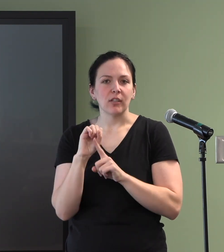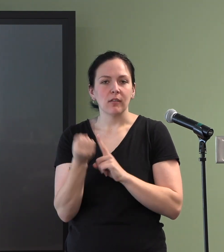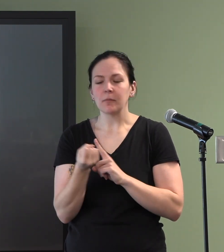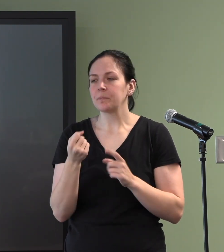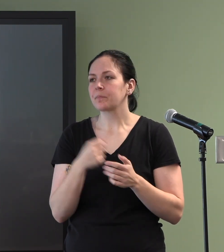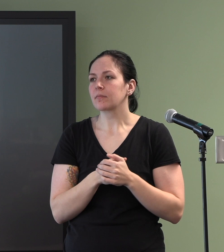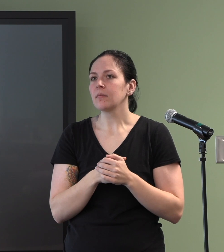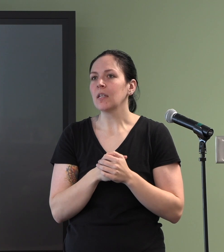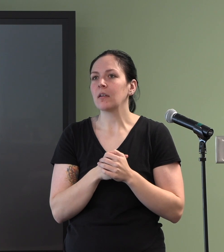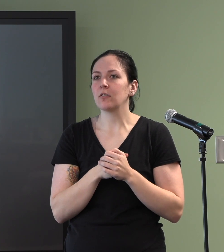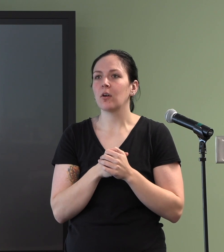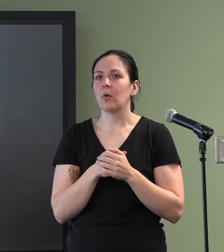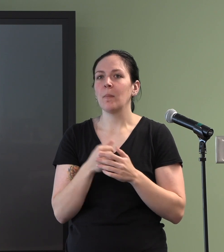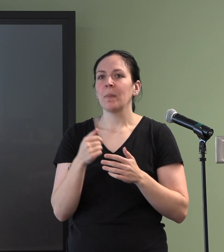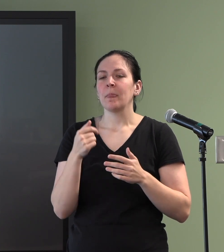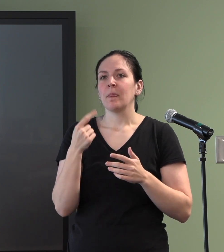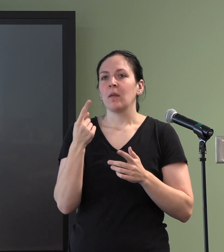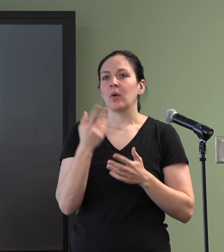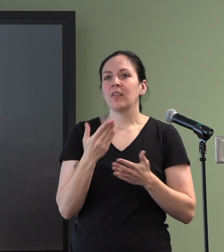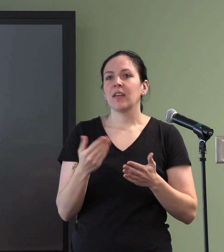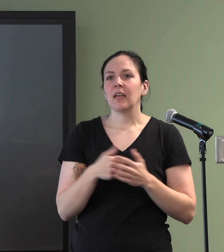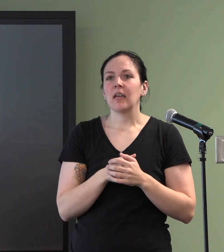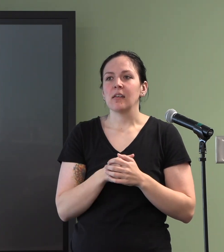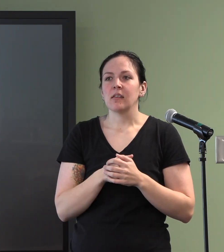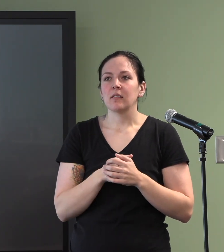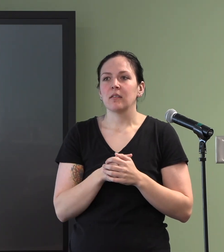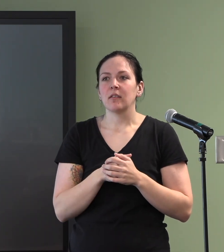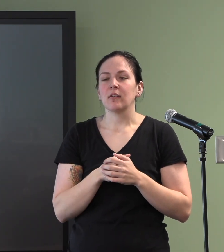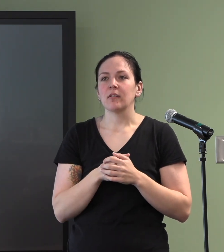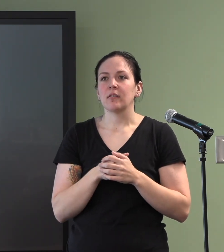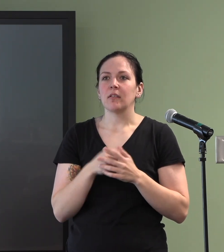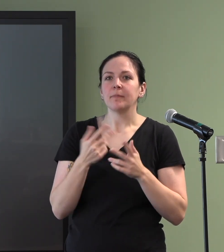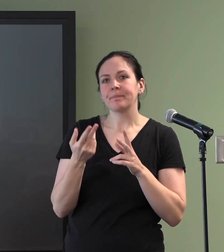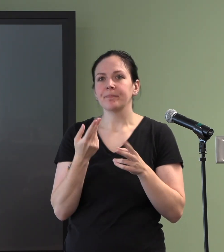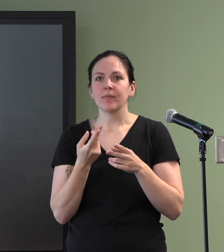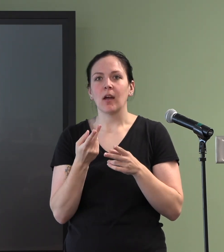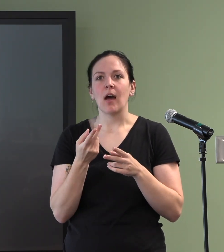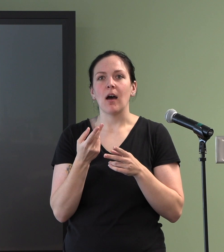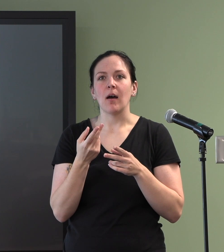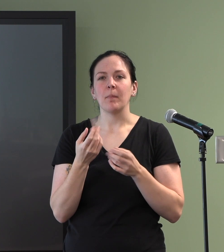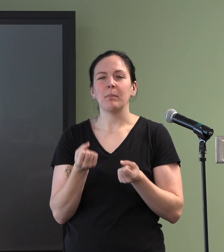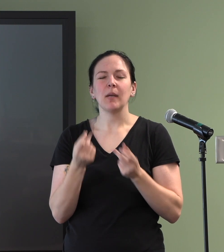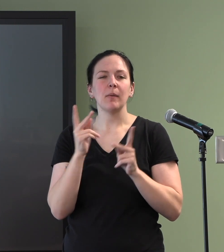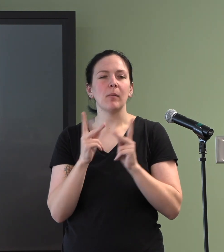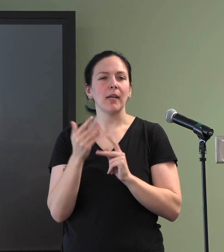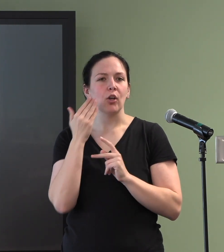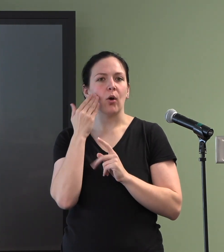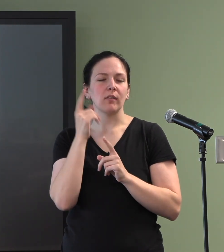situations. So one thing is there's many people might know it's kind